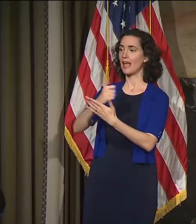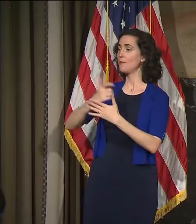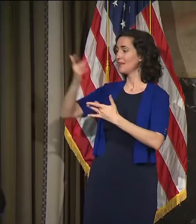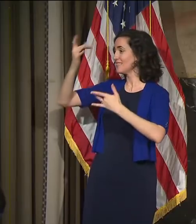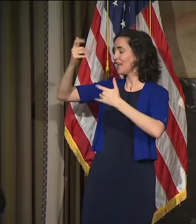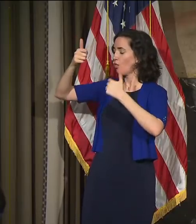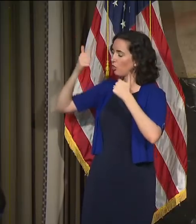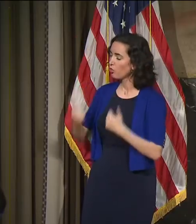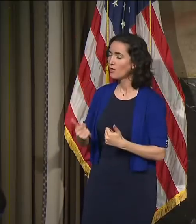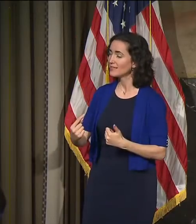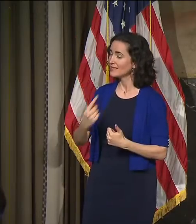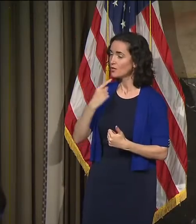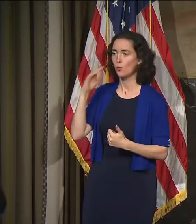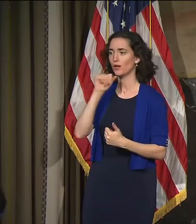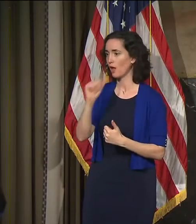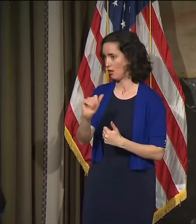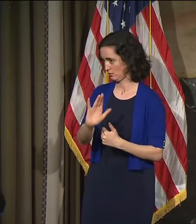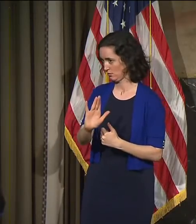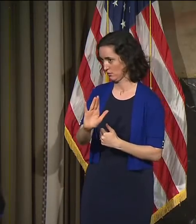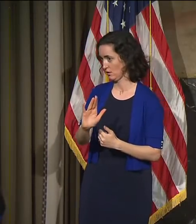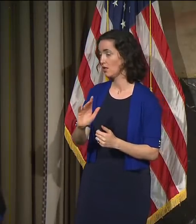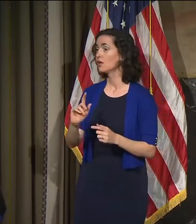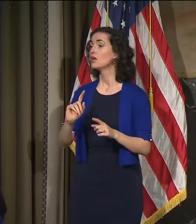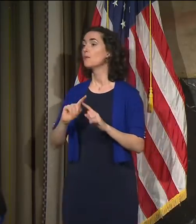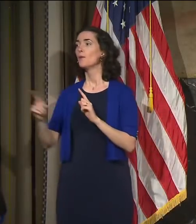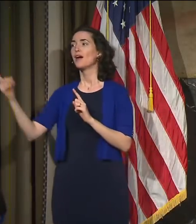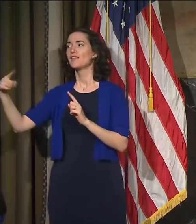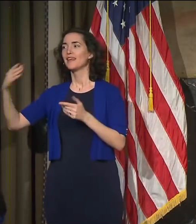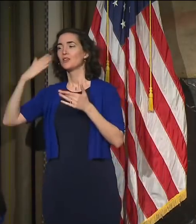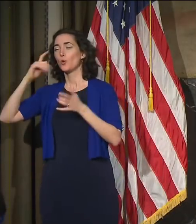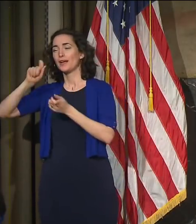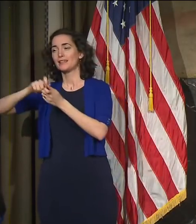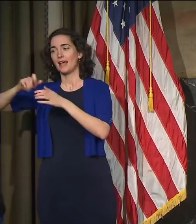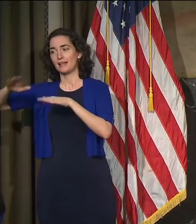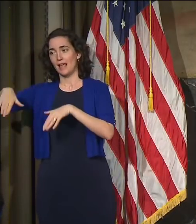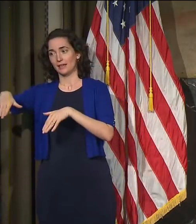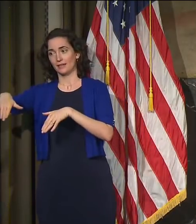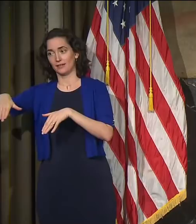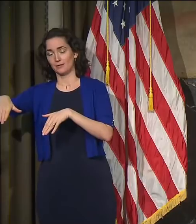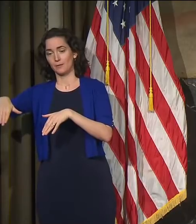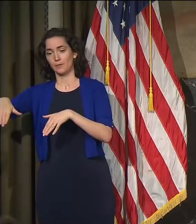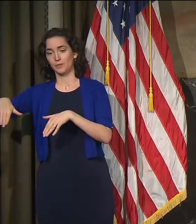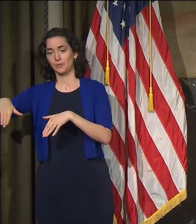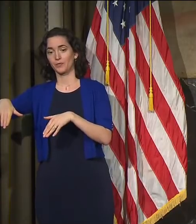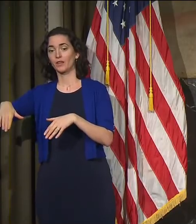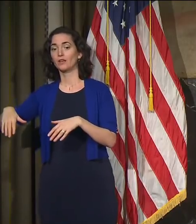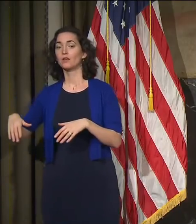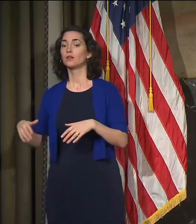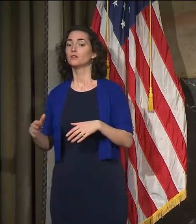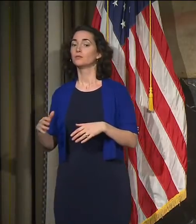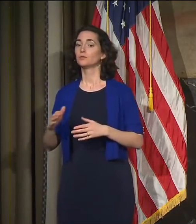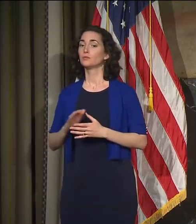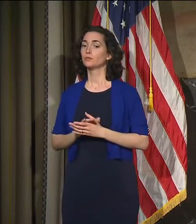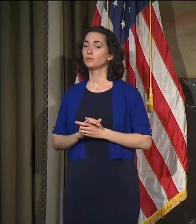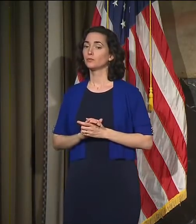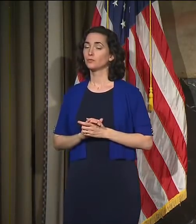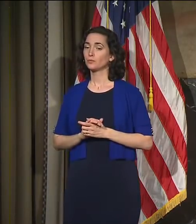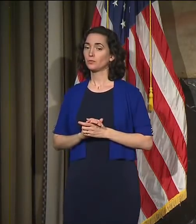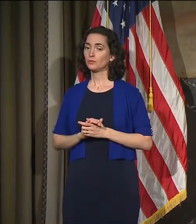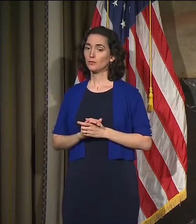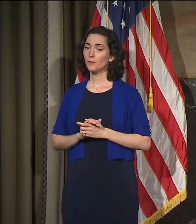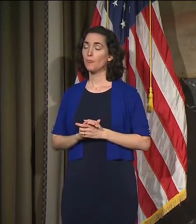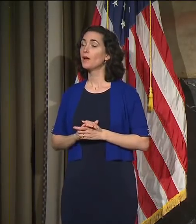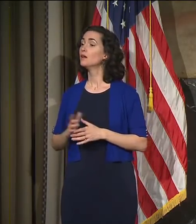COVID. But they don't know yet, and there is no data to show that they prevent people from